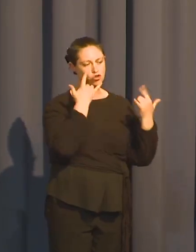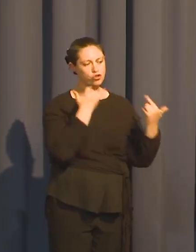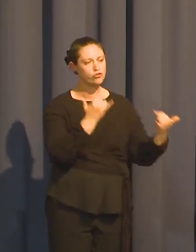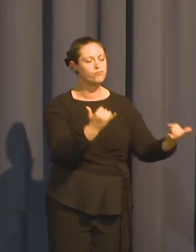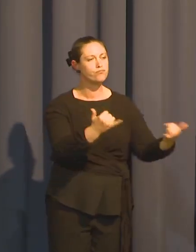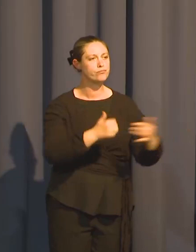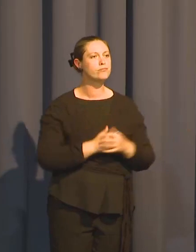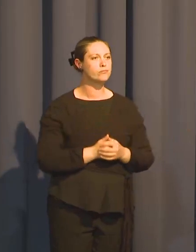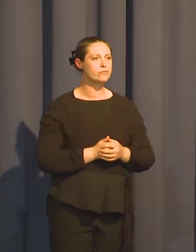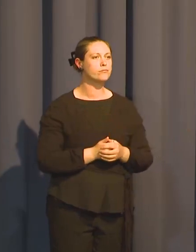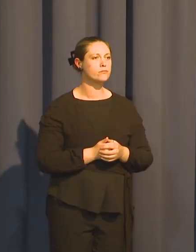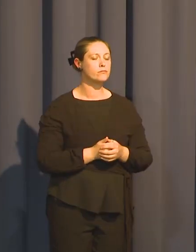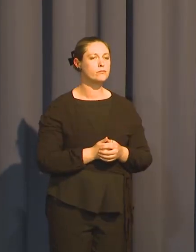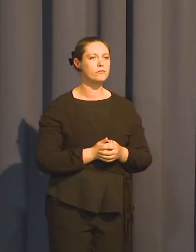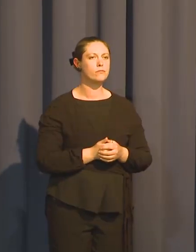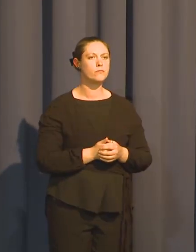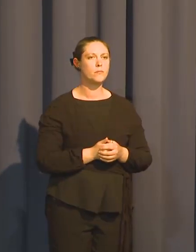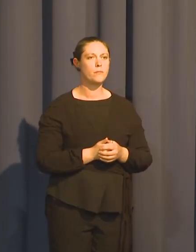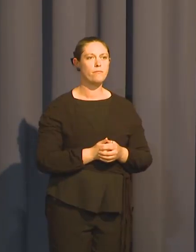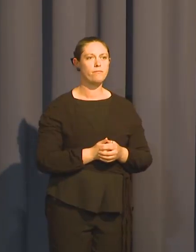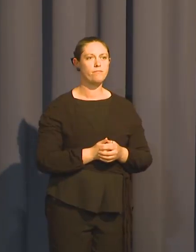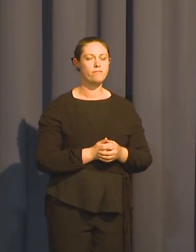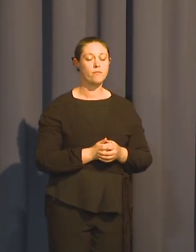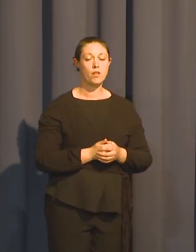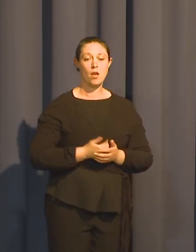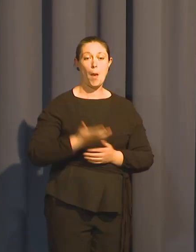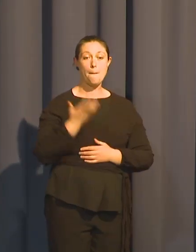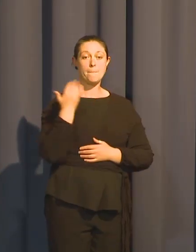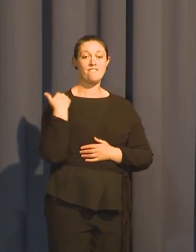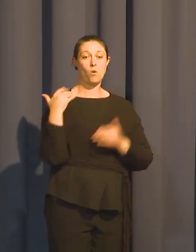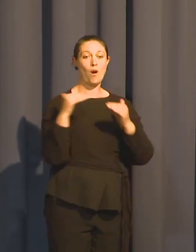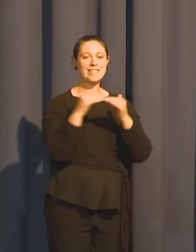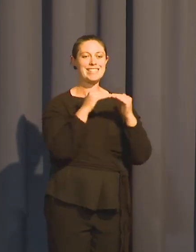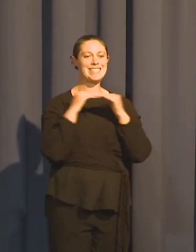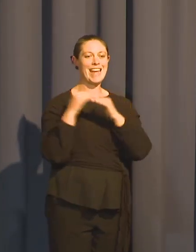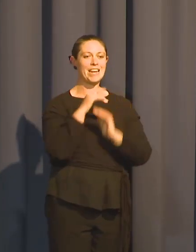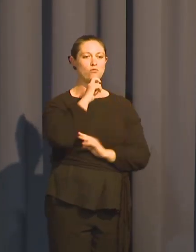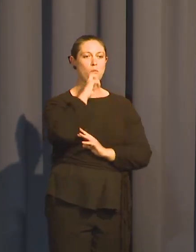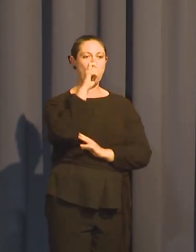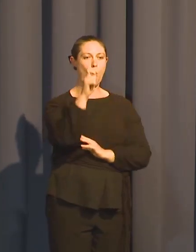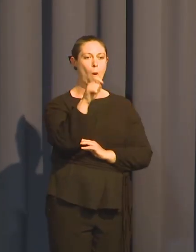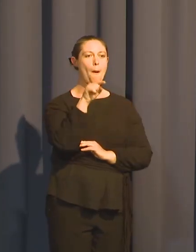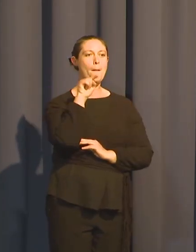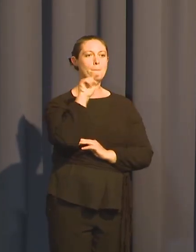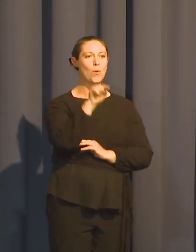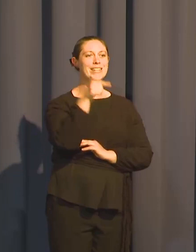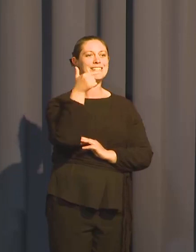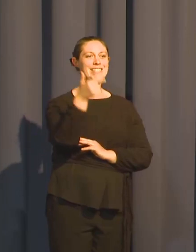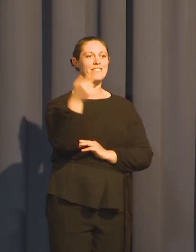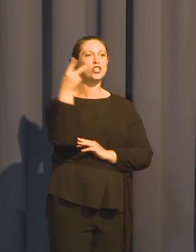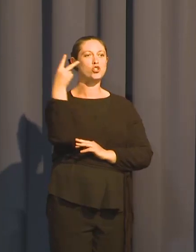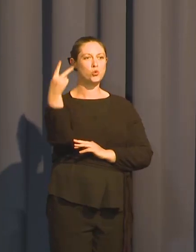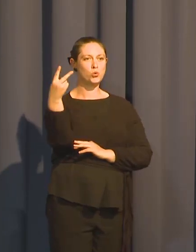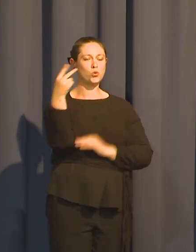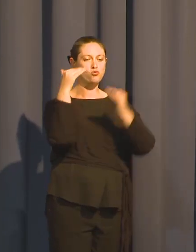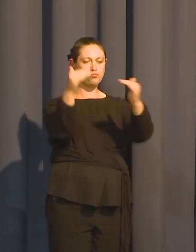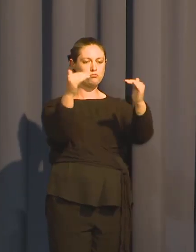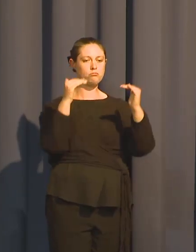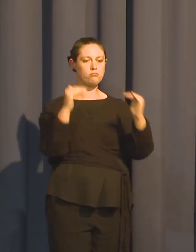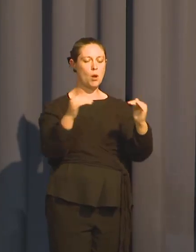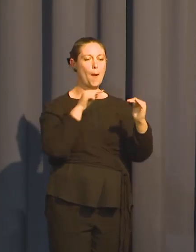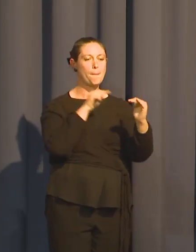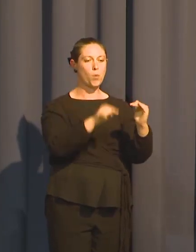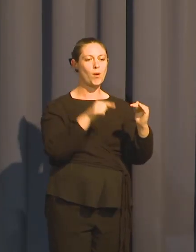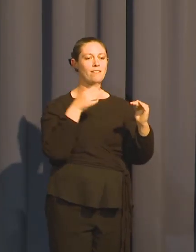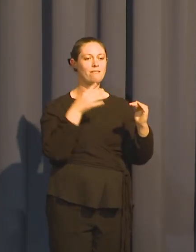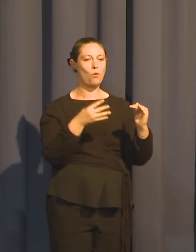is the old historical notifiable level for lead. So it was way up at 0.72, then it was dropped to